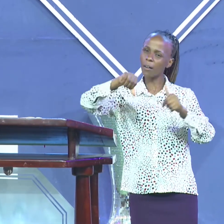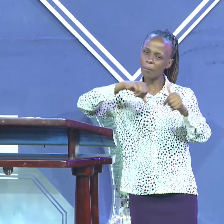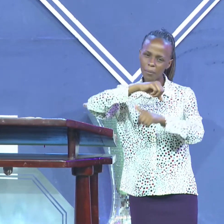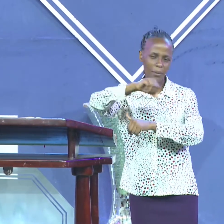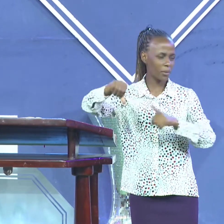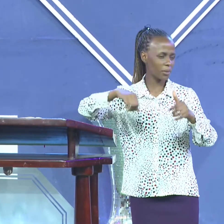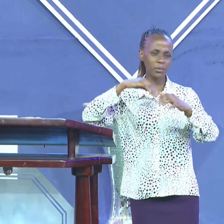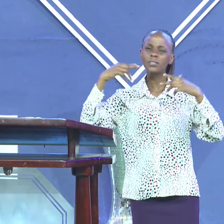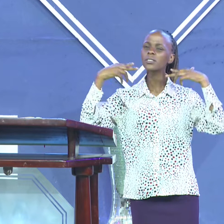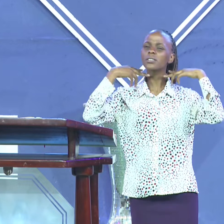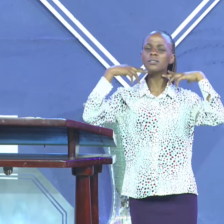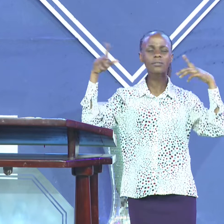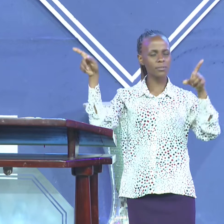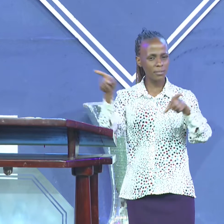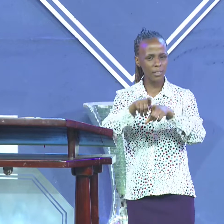Think about that kind of